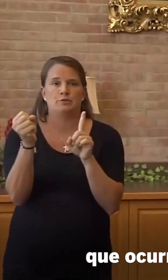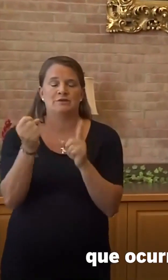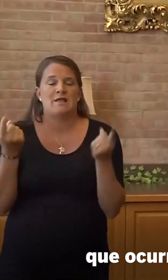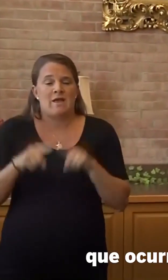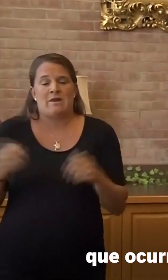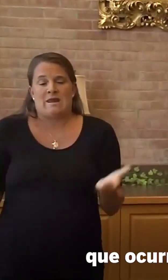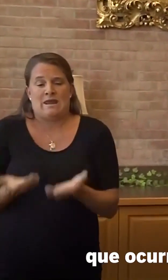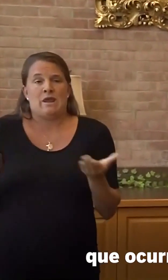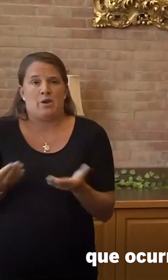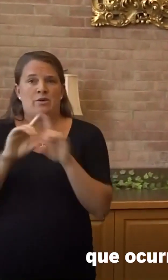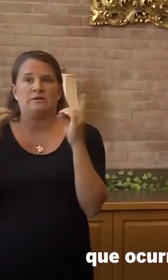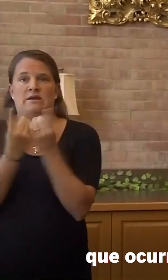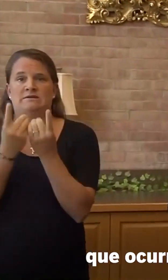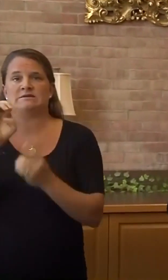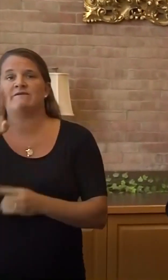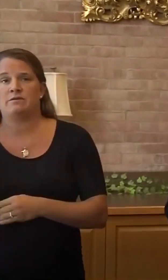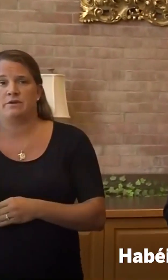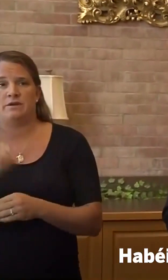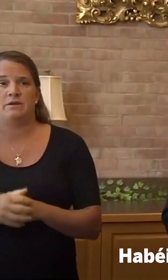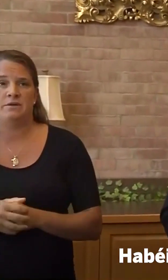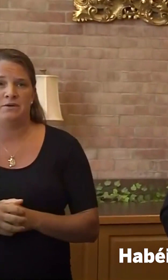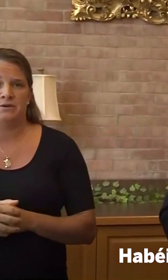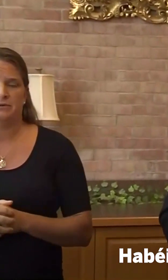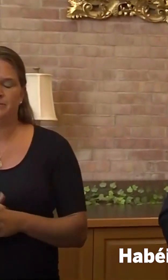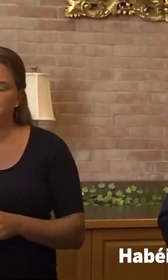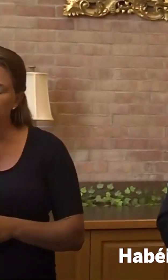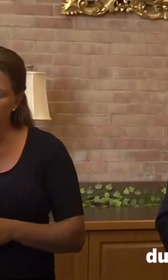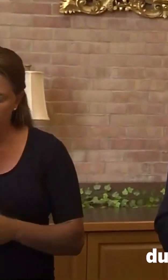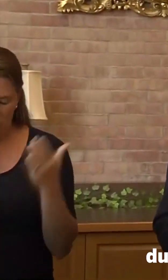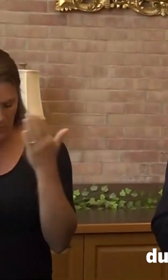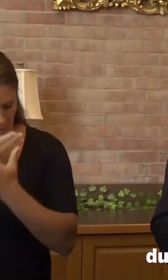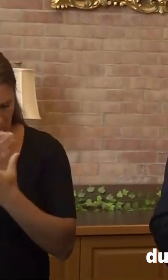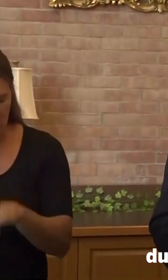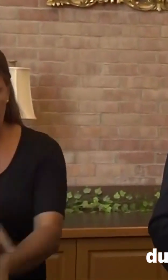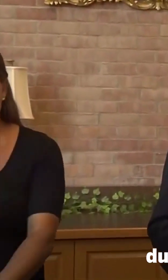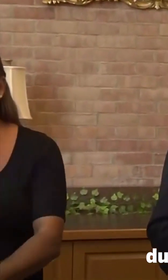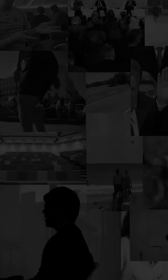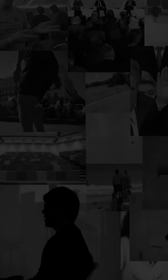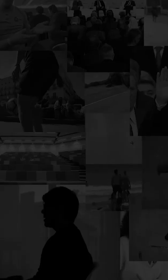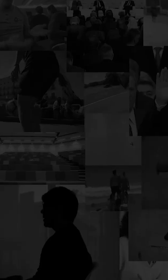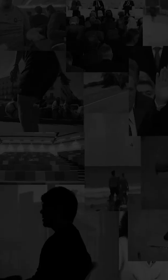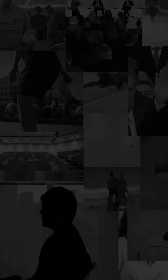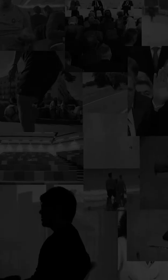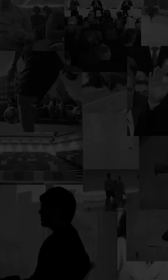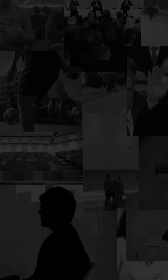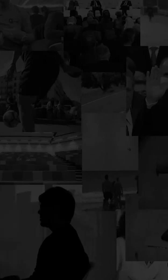occurred within the Diocese of Erie. You have suffered in darkness for a very long time.